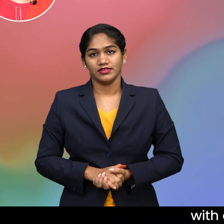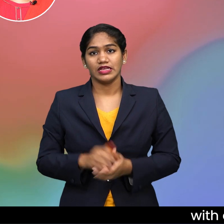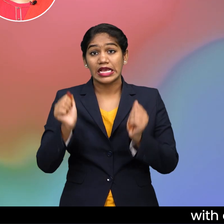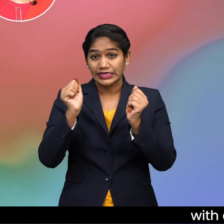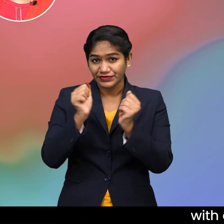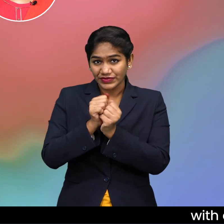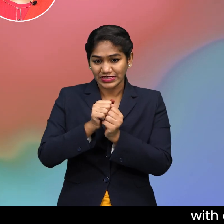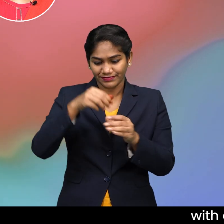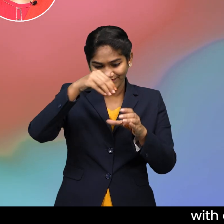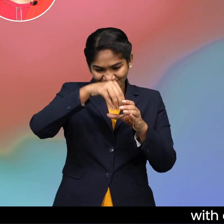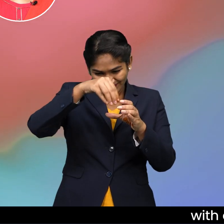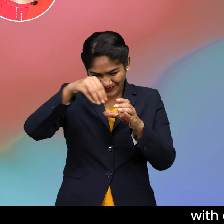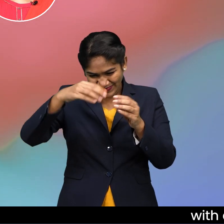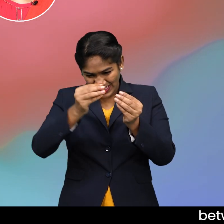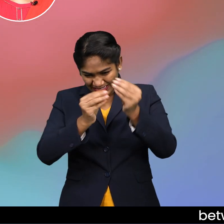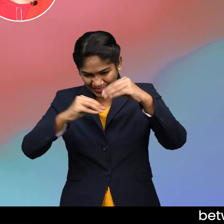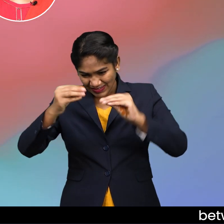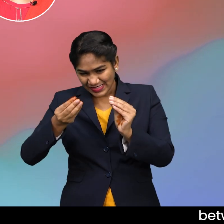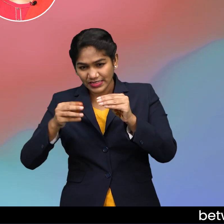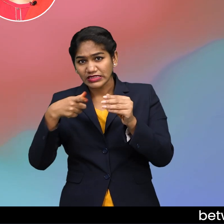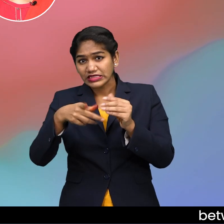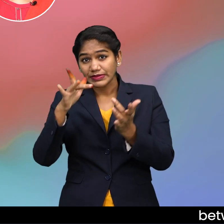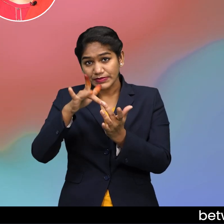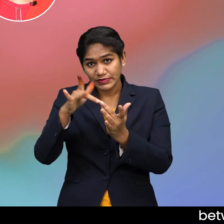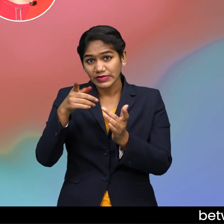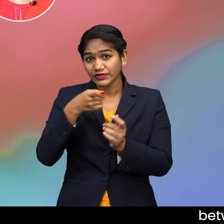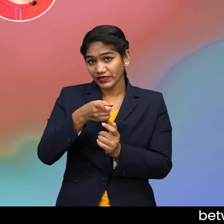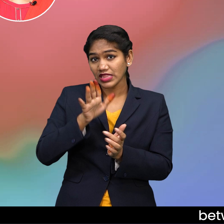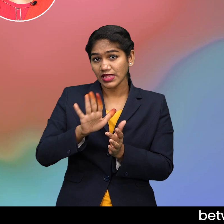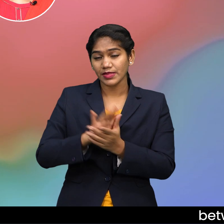with depressions between them